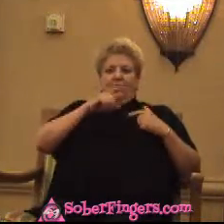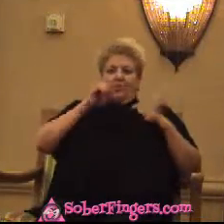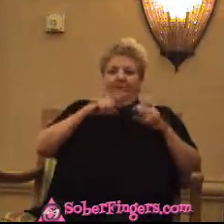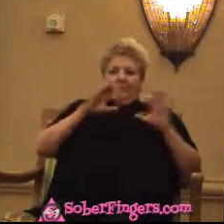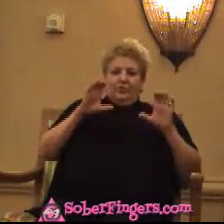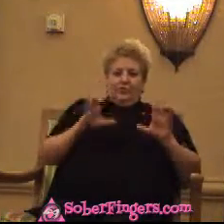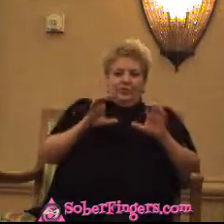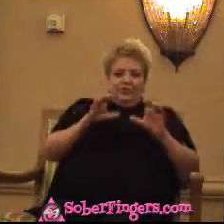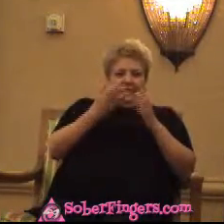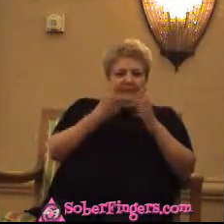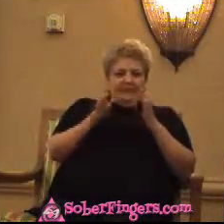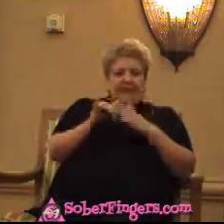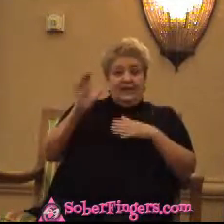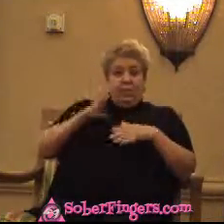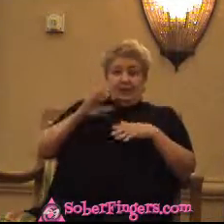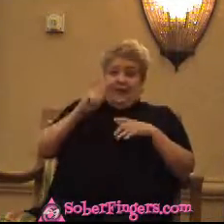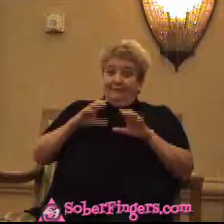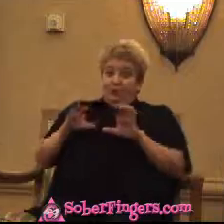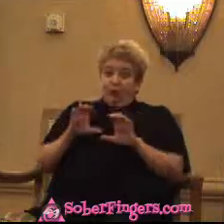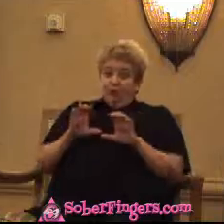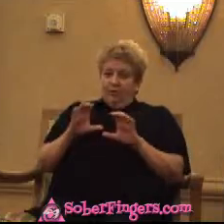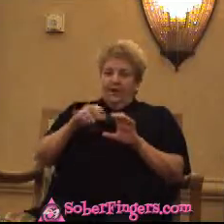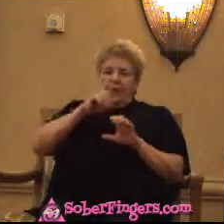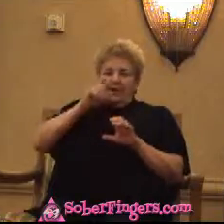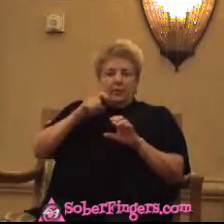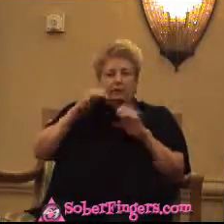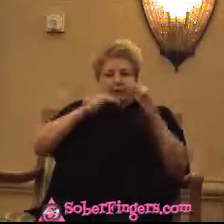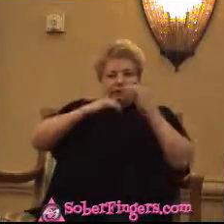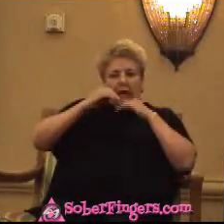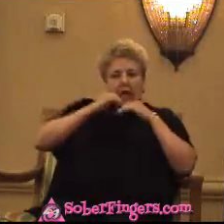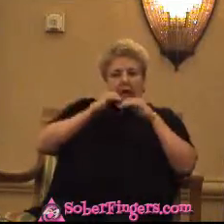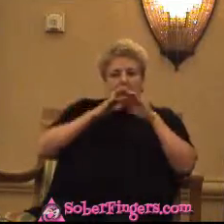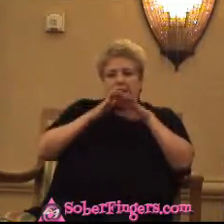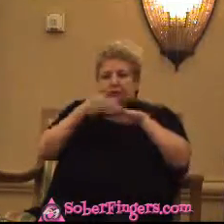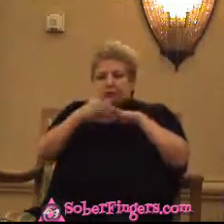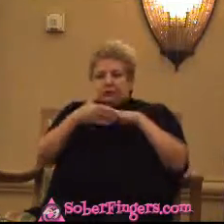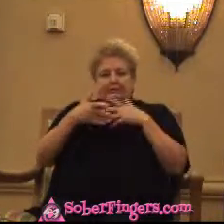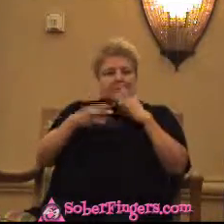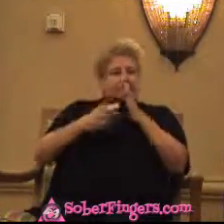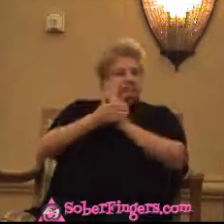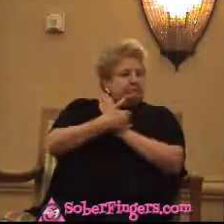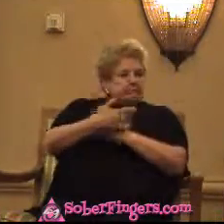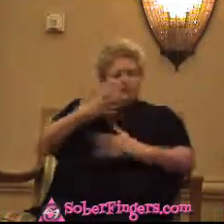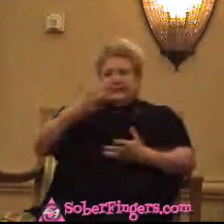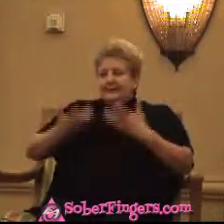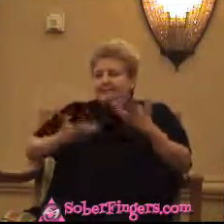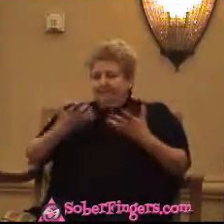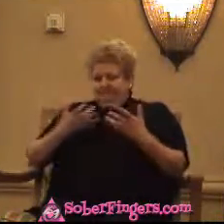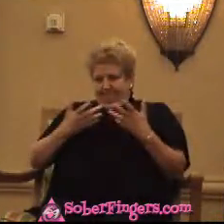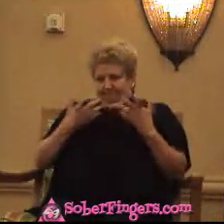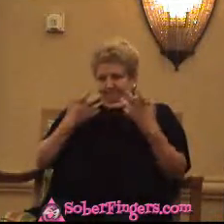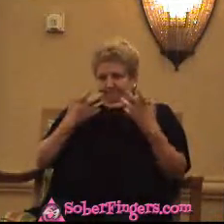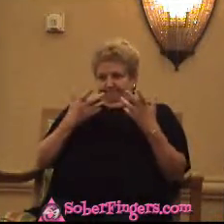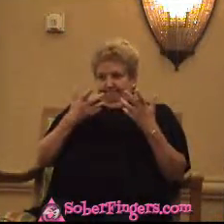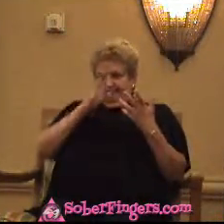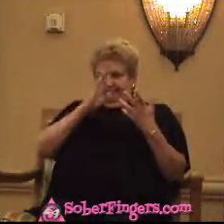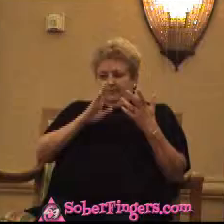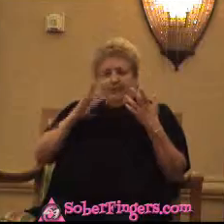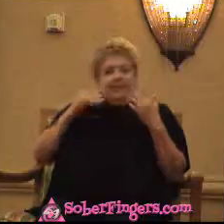those things. I don't have to lie and cheat anymore. And I never had a feeling of remorse or